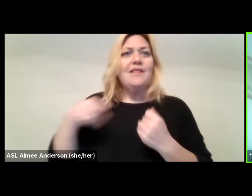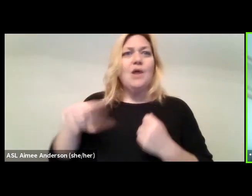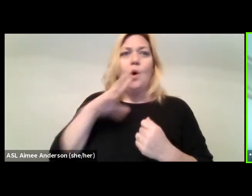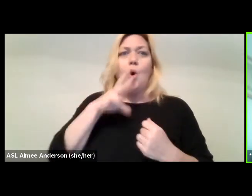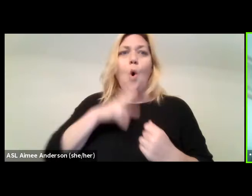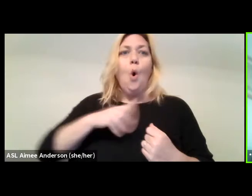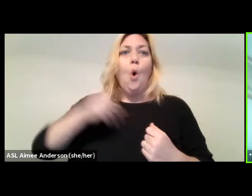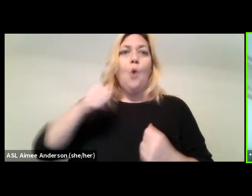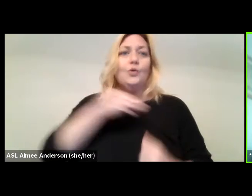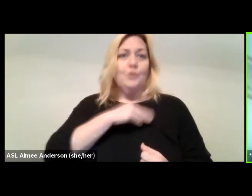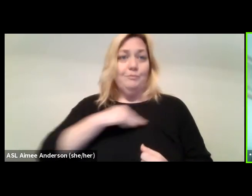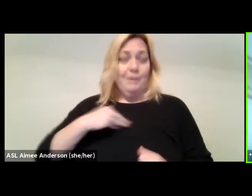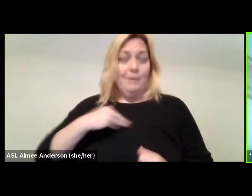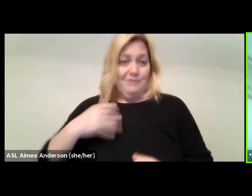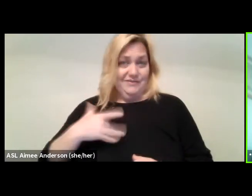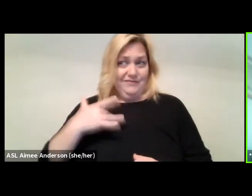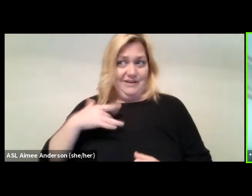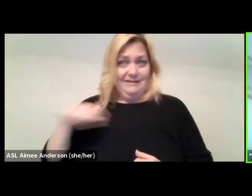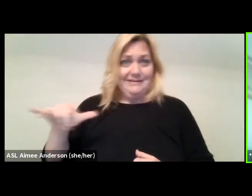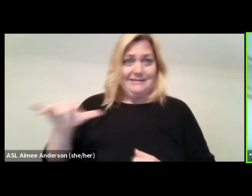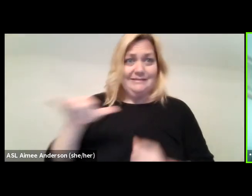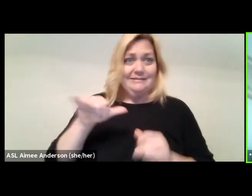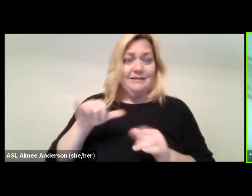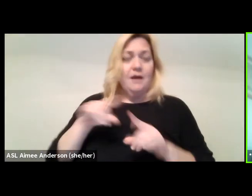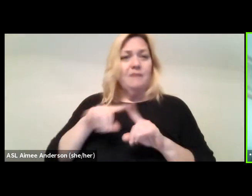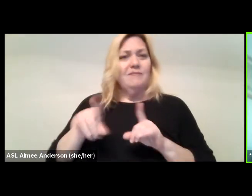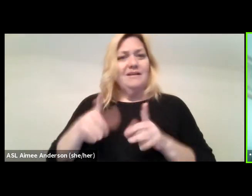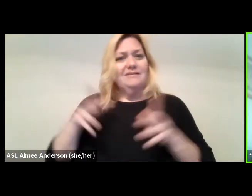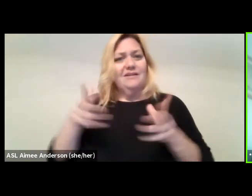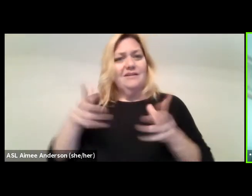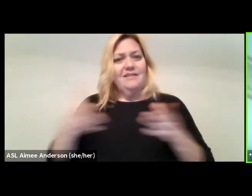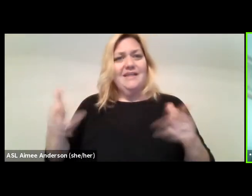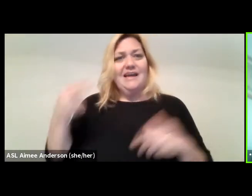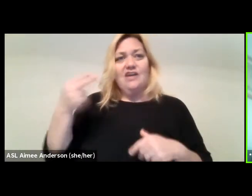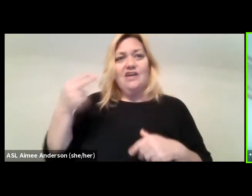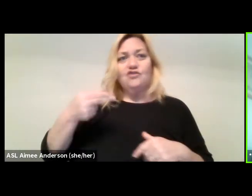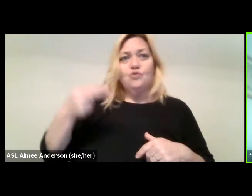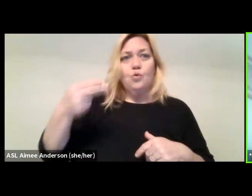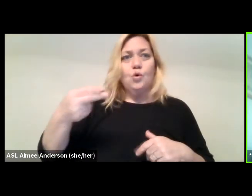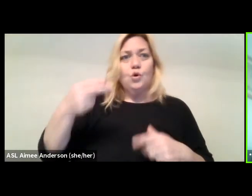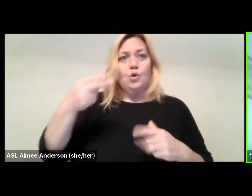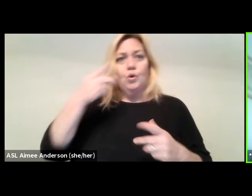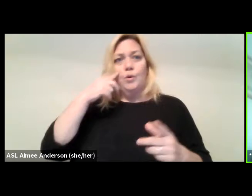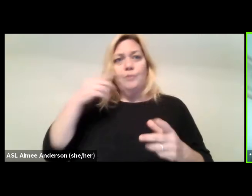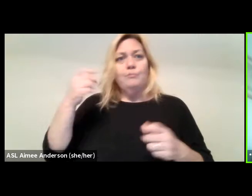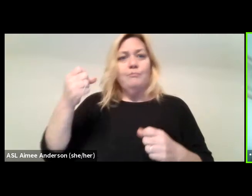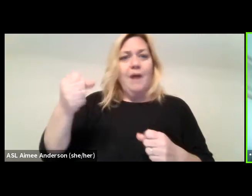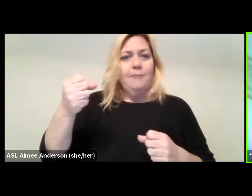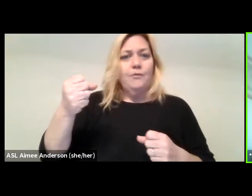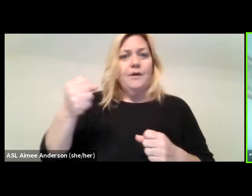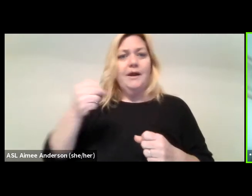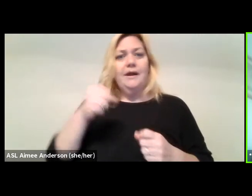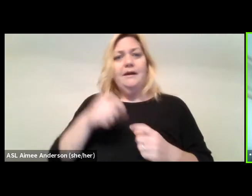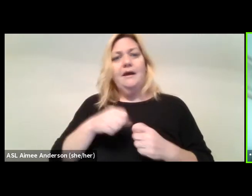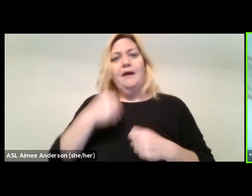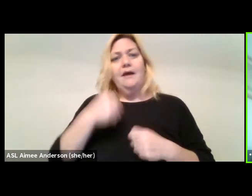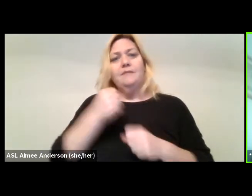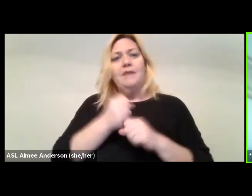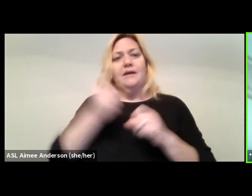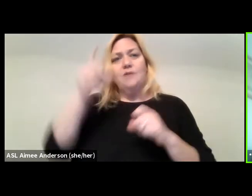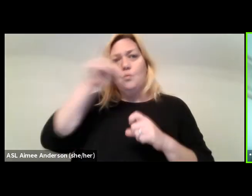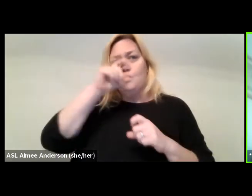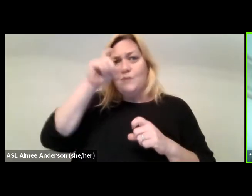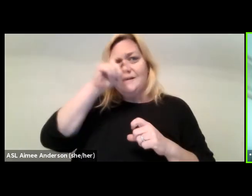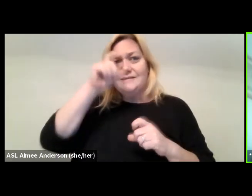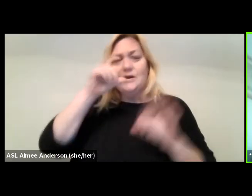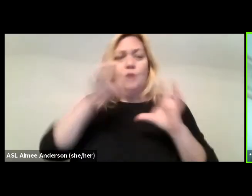members feel that way. But, there's such a thing as historical memory. Maybe there's a little bit of wisdom in some of our older members, like Leah